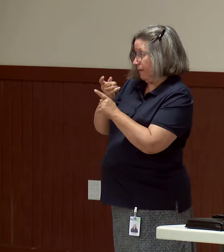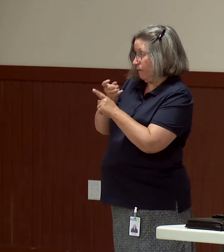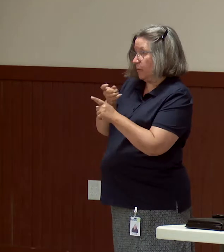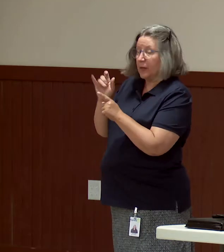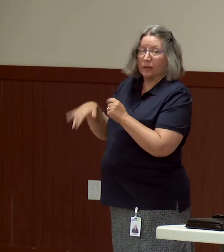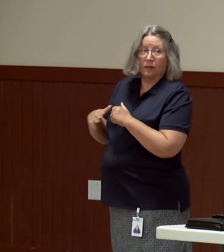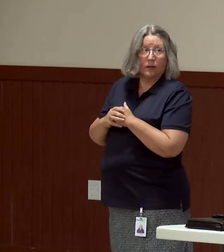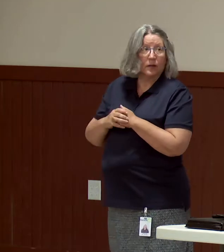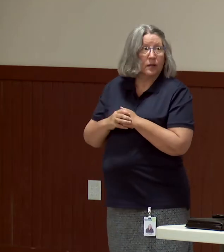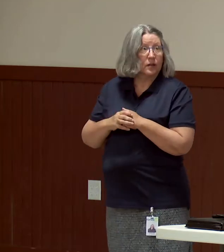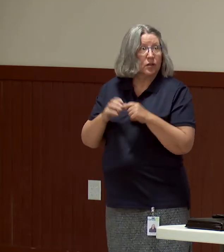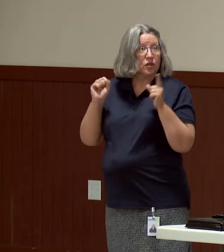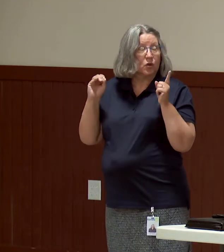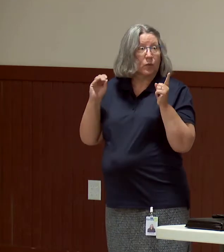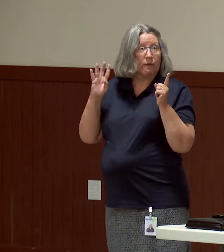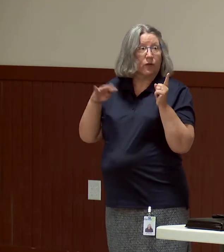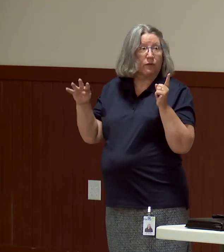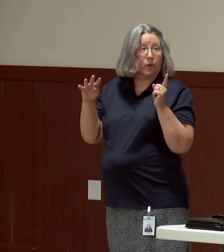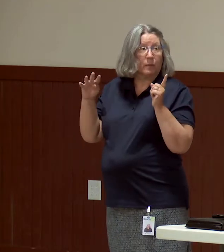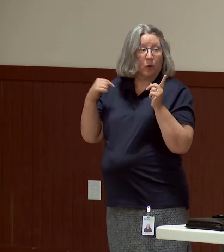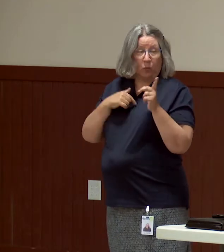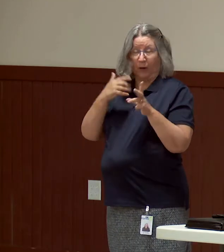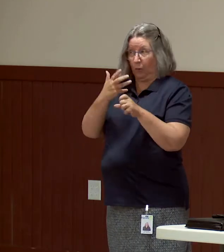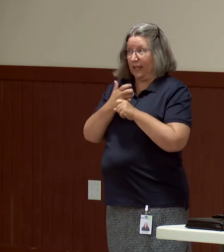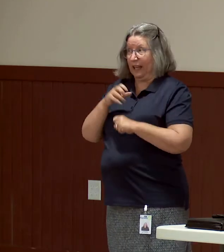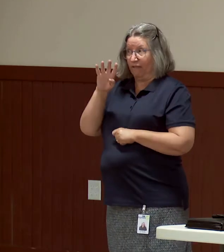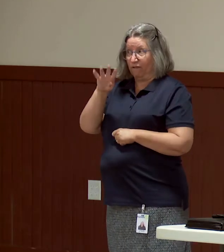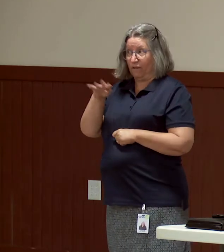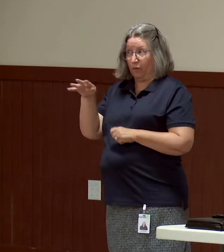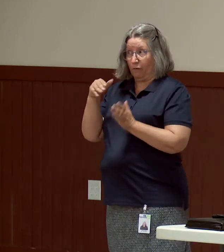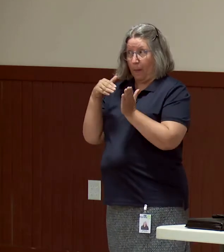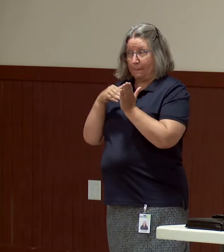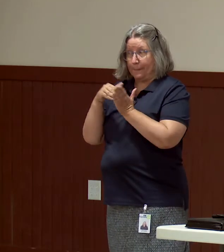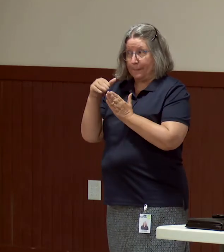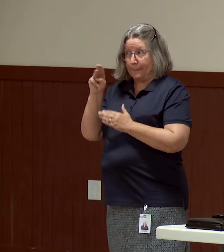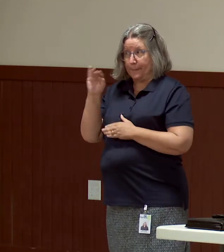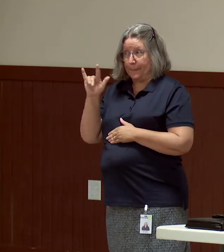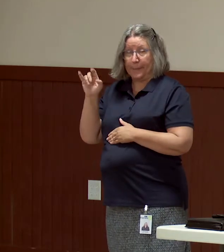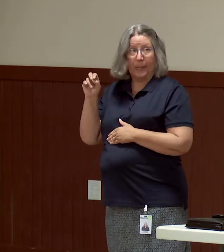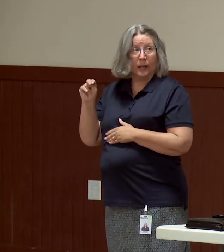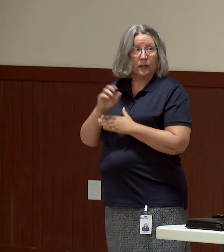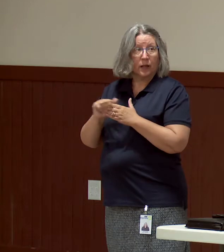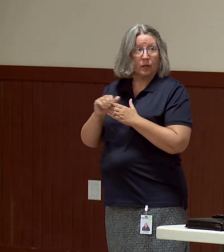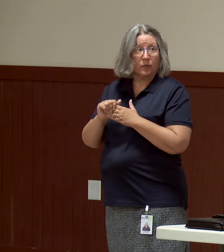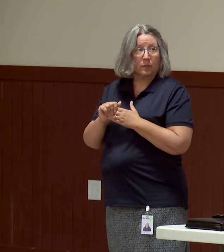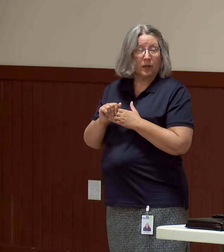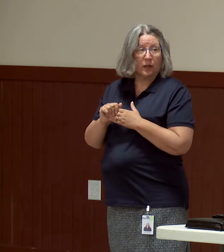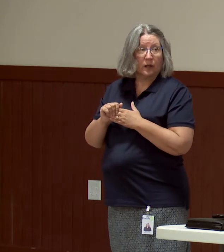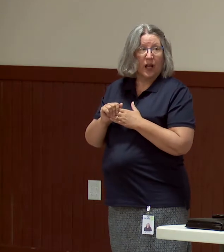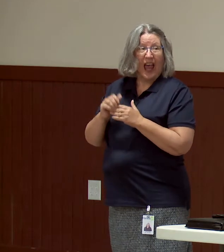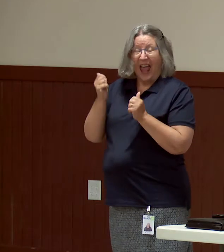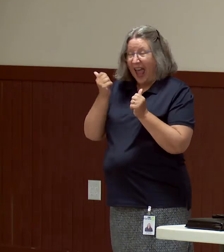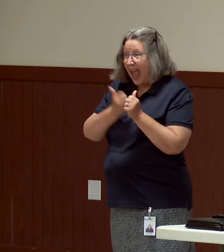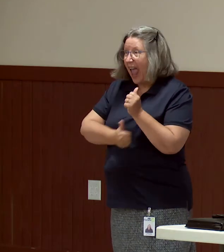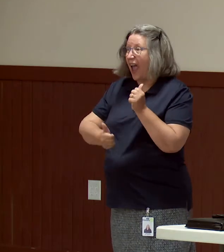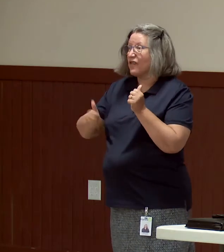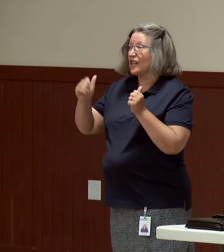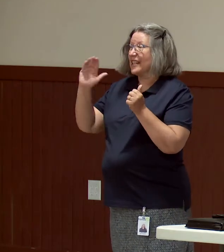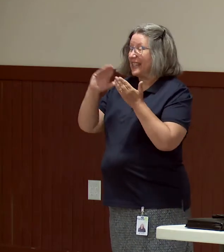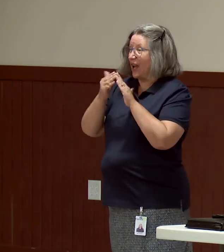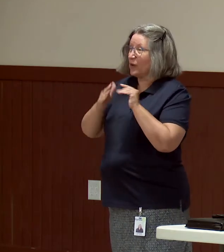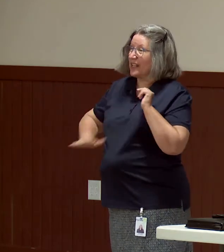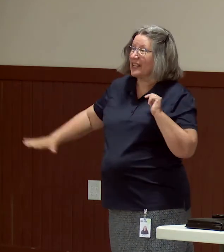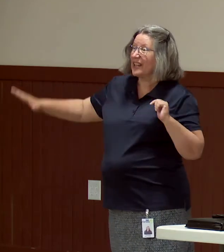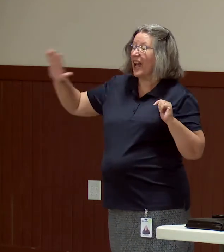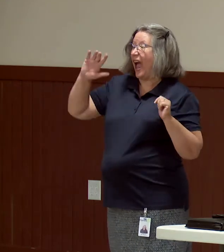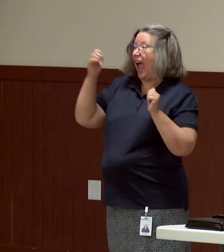And we're going to receive just over $44 million. Every U.S. county, there's about 3,600 of them, and every city over